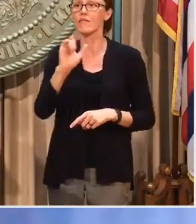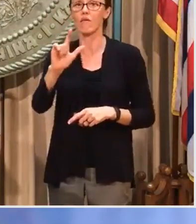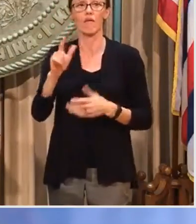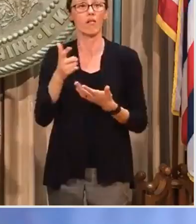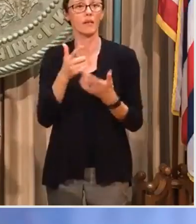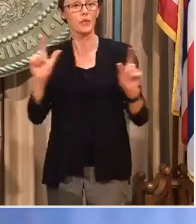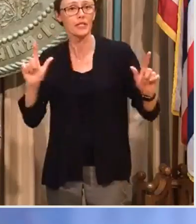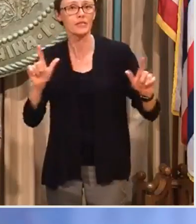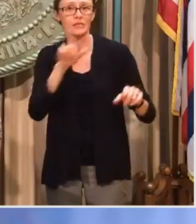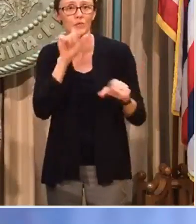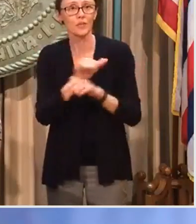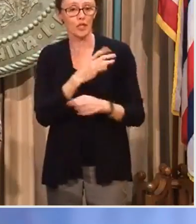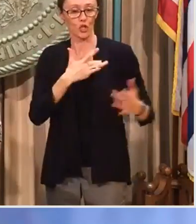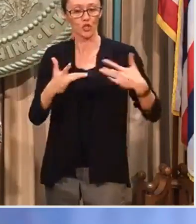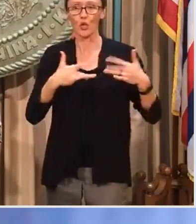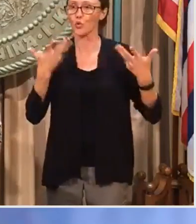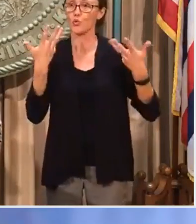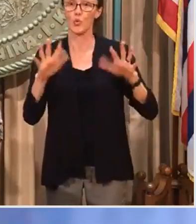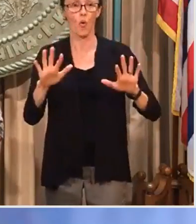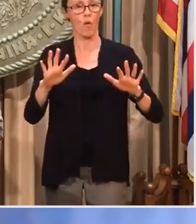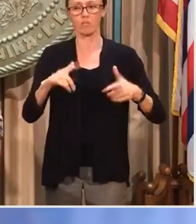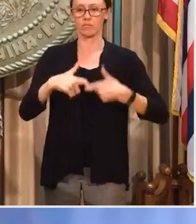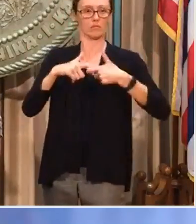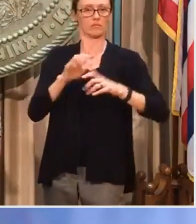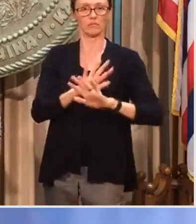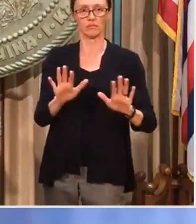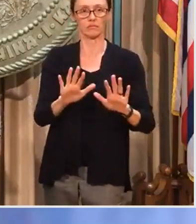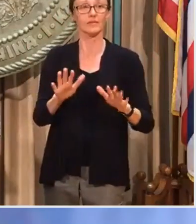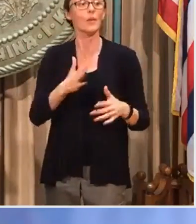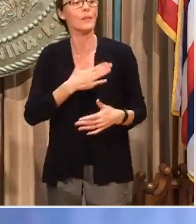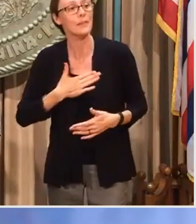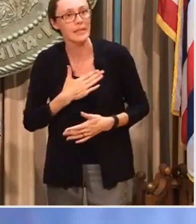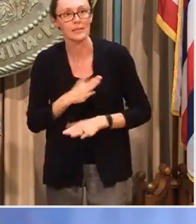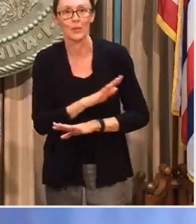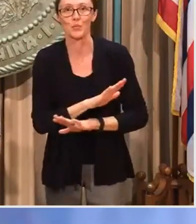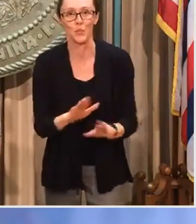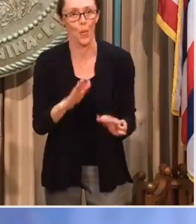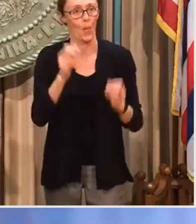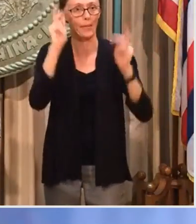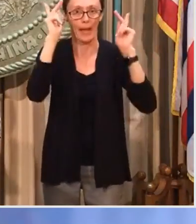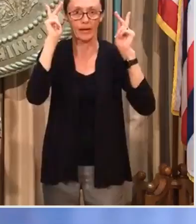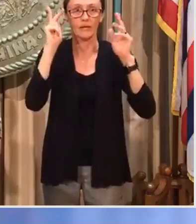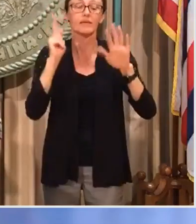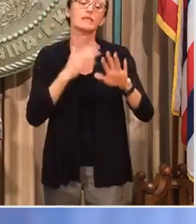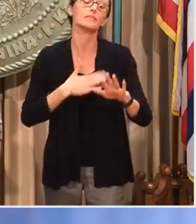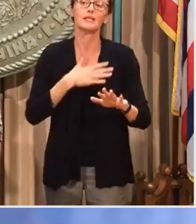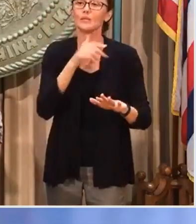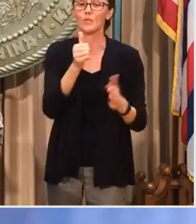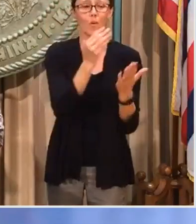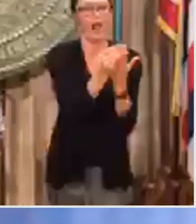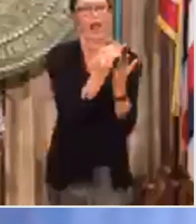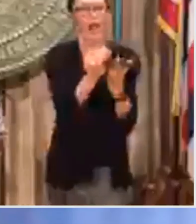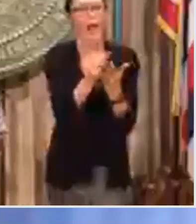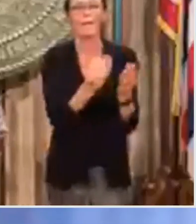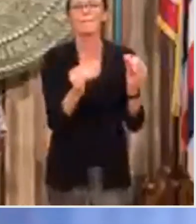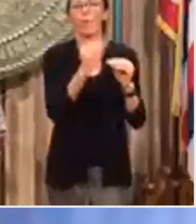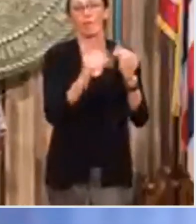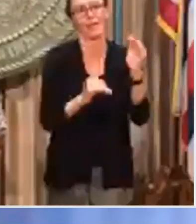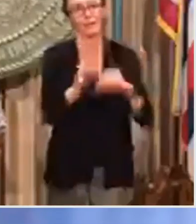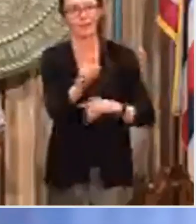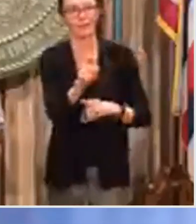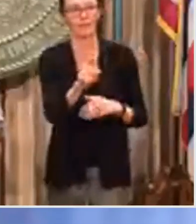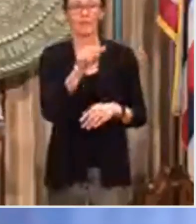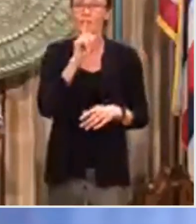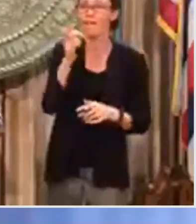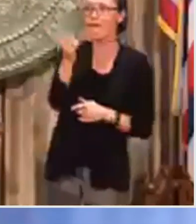decision. So I want to let people know, do not panic. Go back to don't hoard, because everyone needs these critical